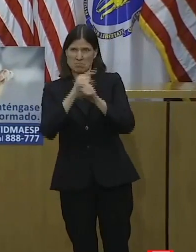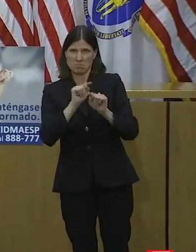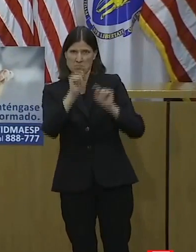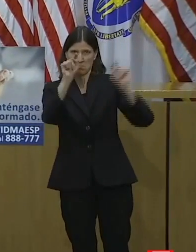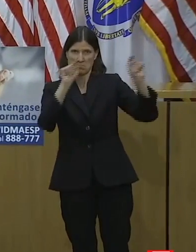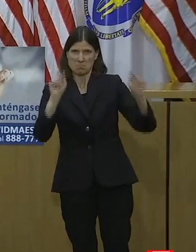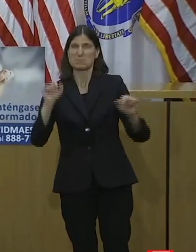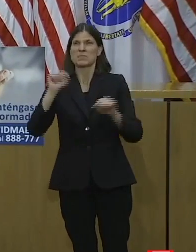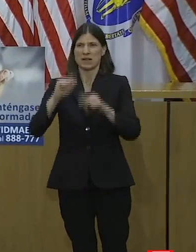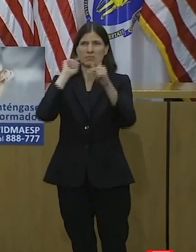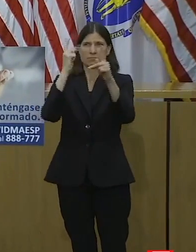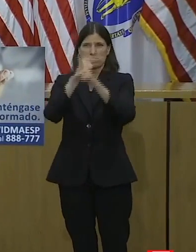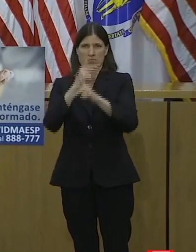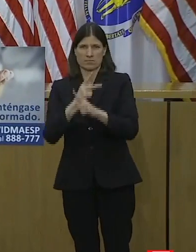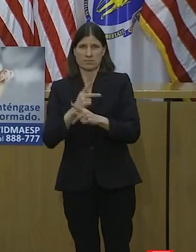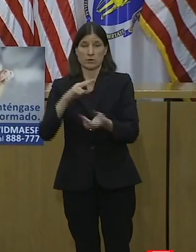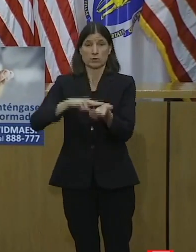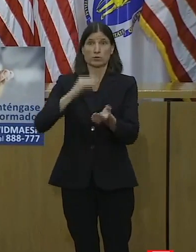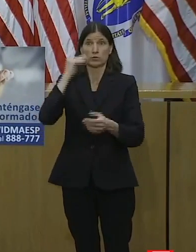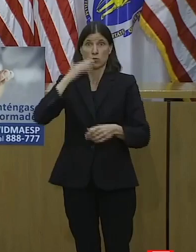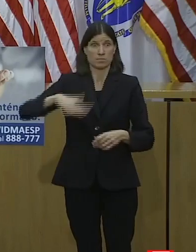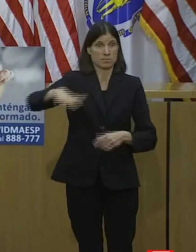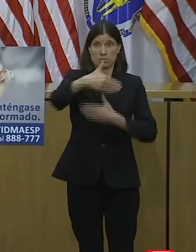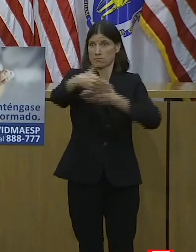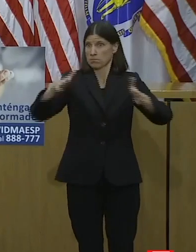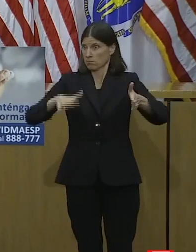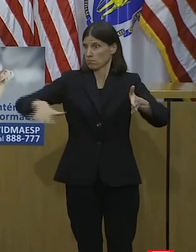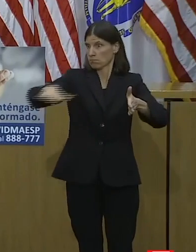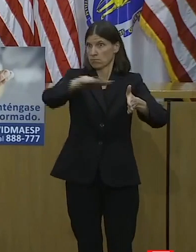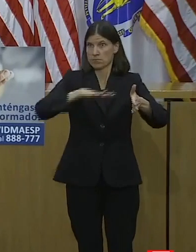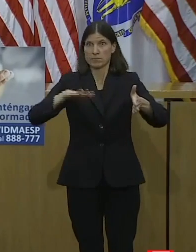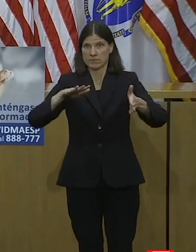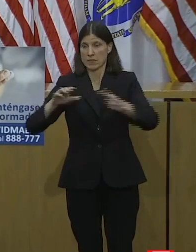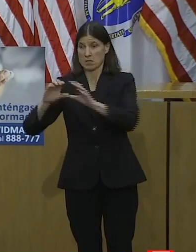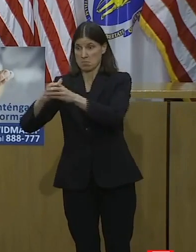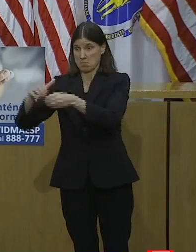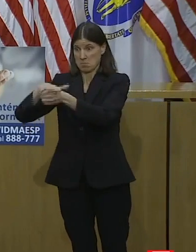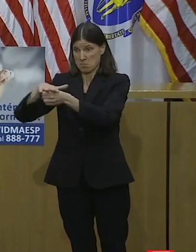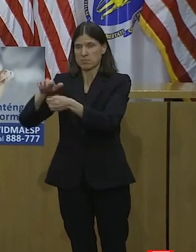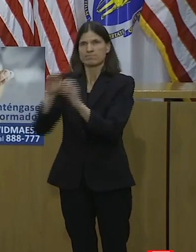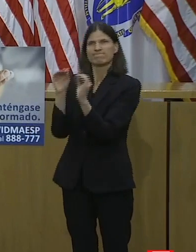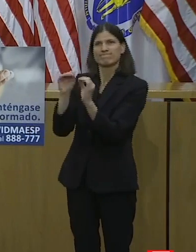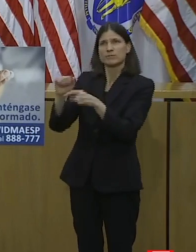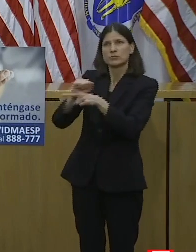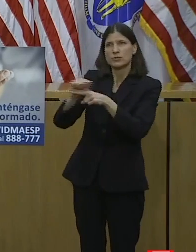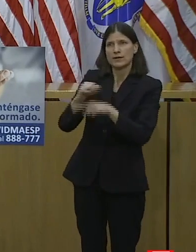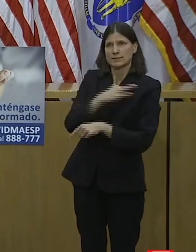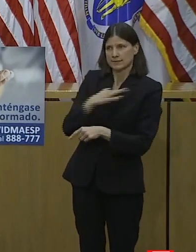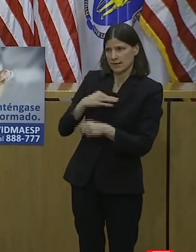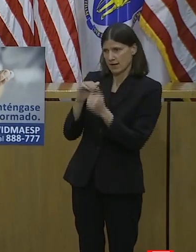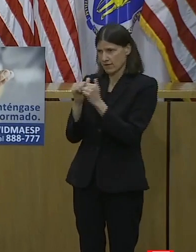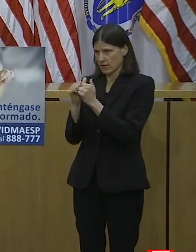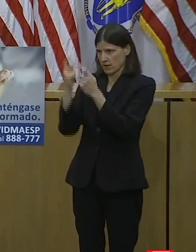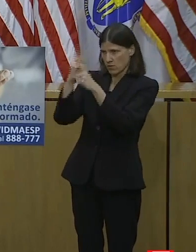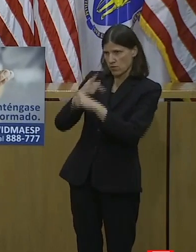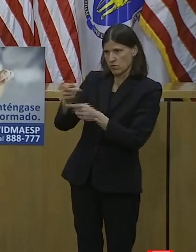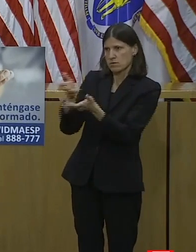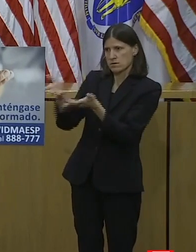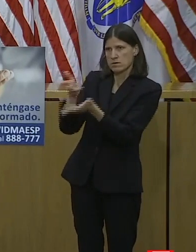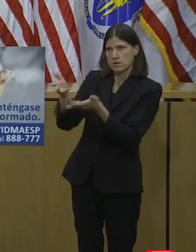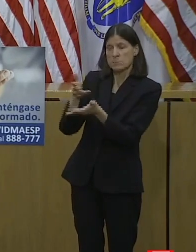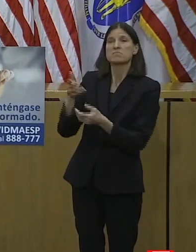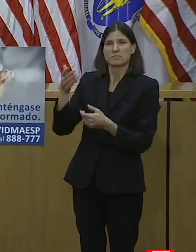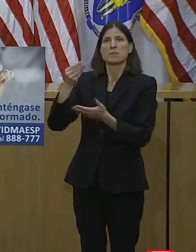costs of supplies throughout the state of emergency. The balance of $30 million is our estimate for standing up fully